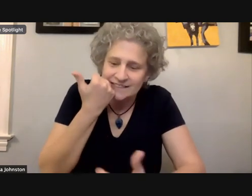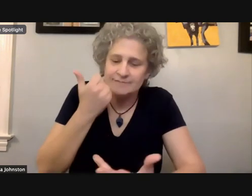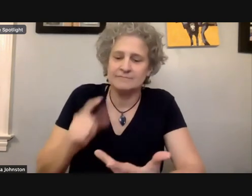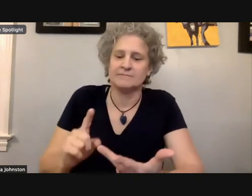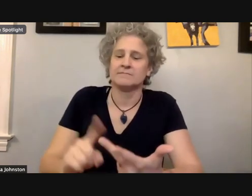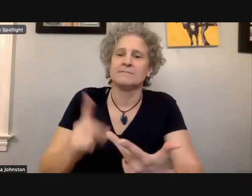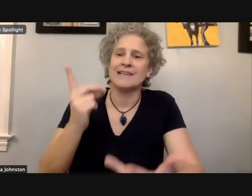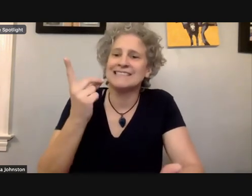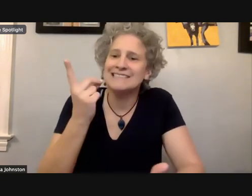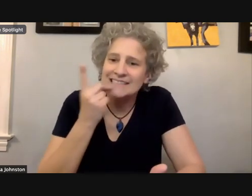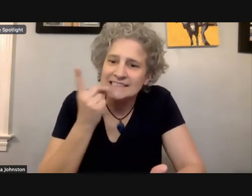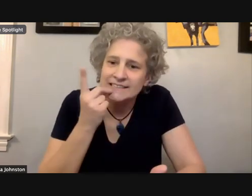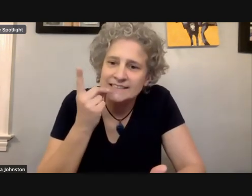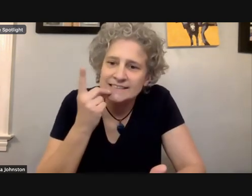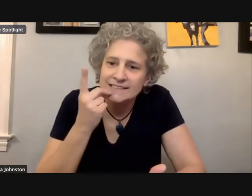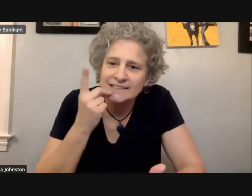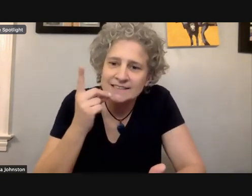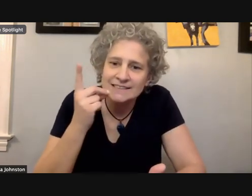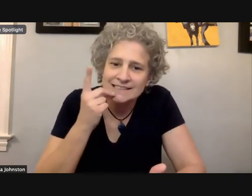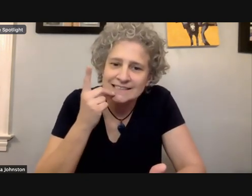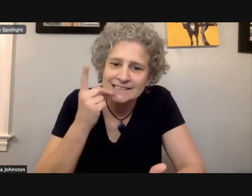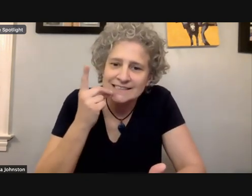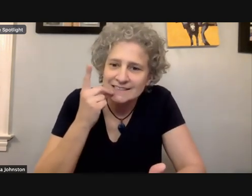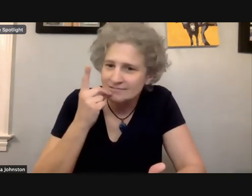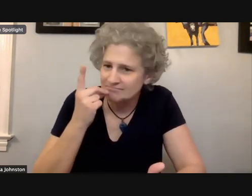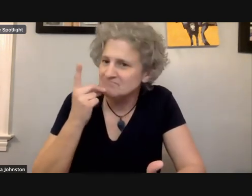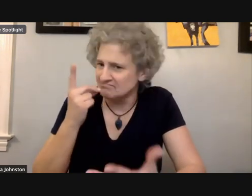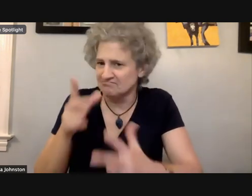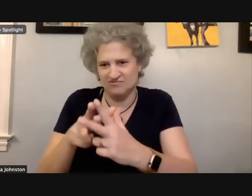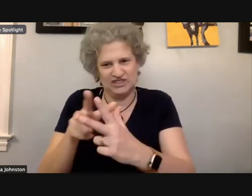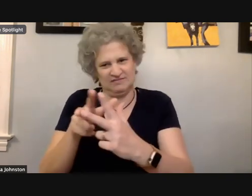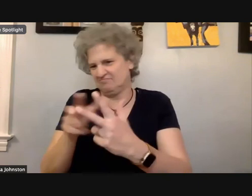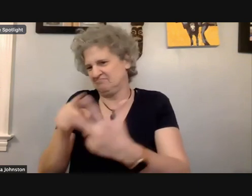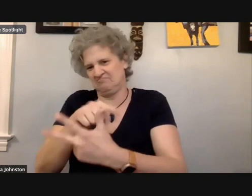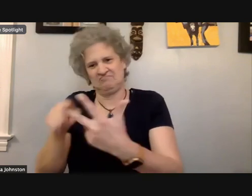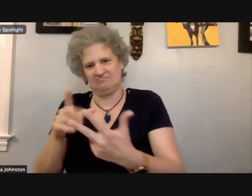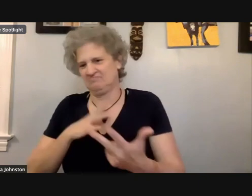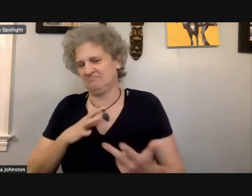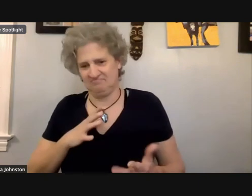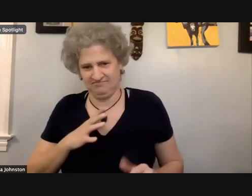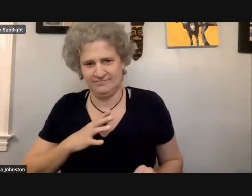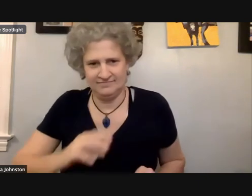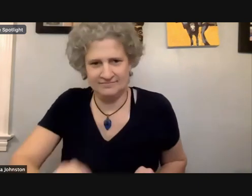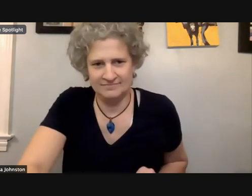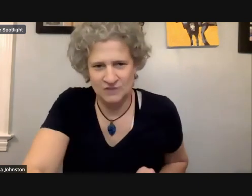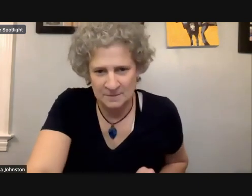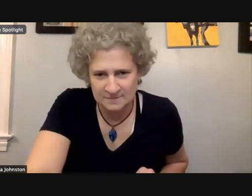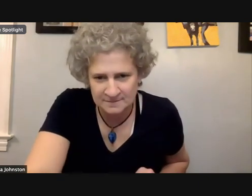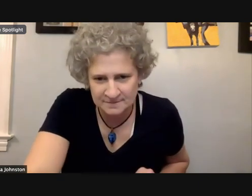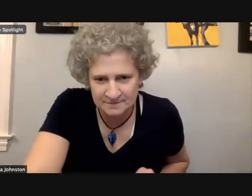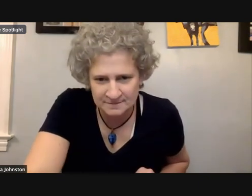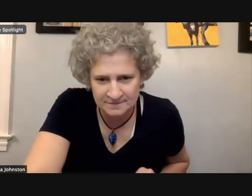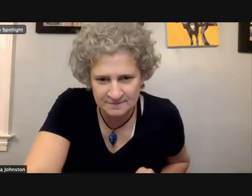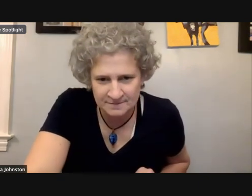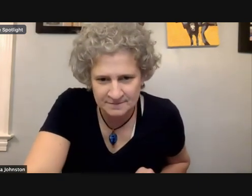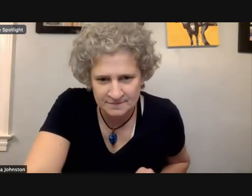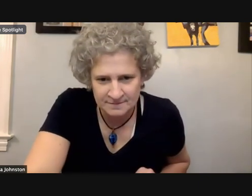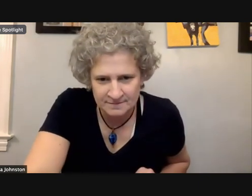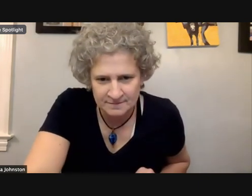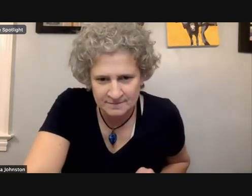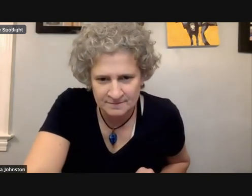little bit awkward, I think, but you see it. And then this with the D hand shape. So that's the most common things you will see for